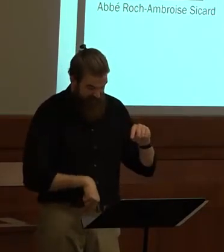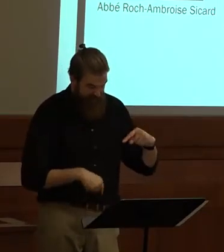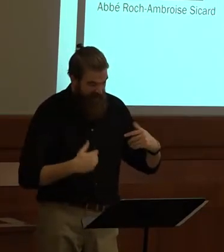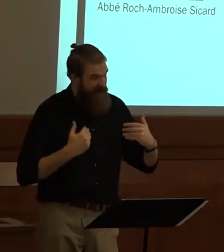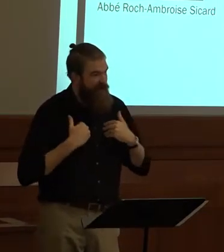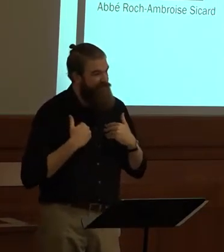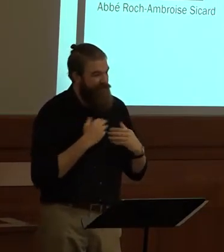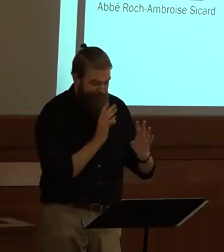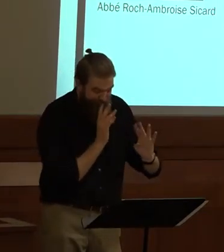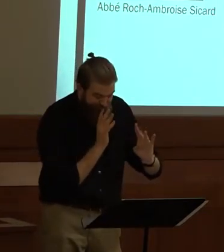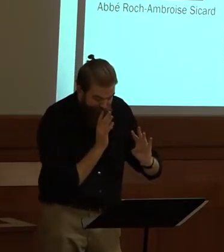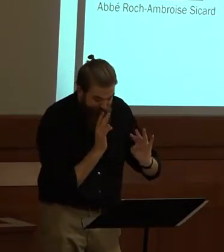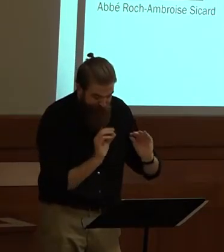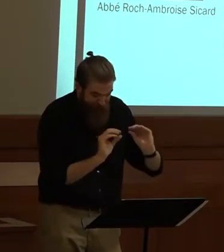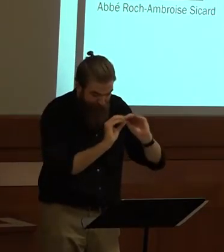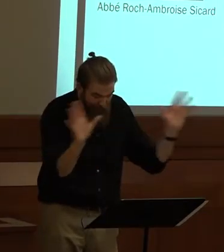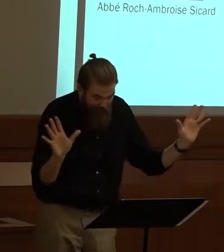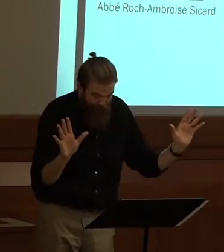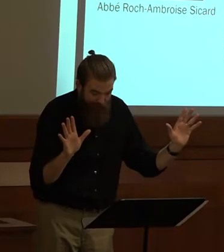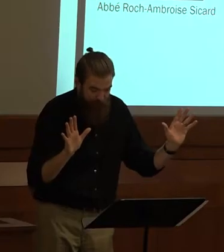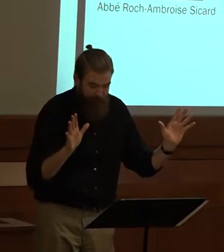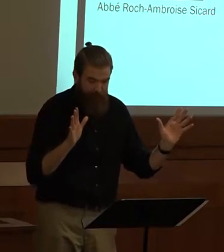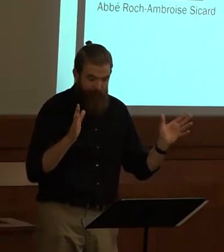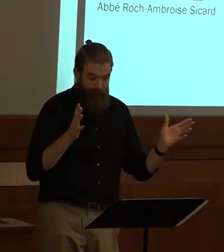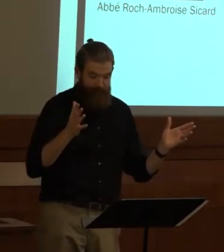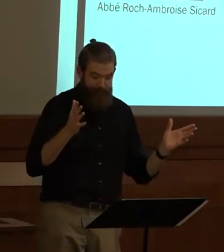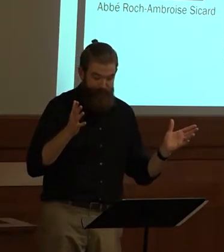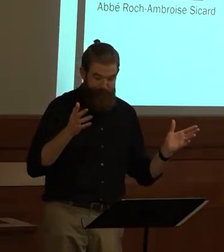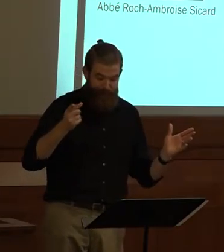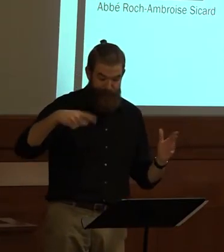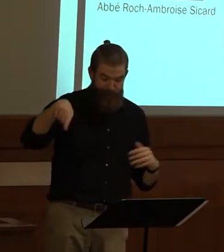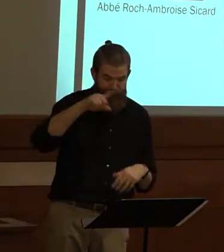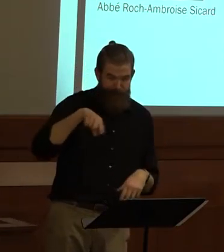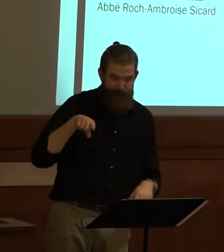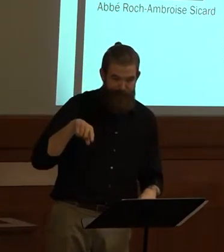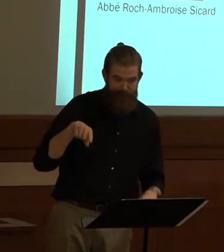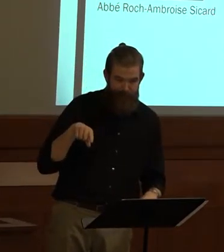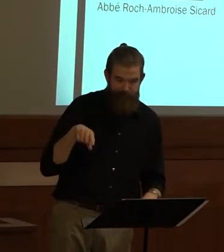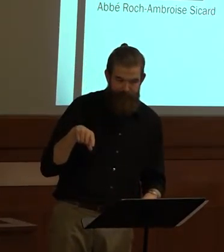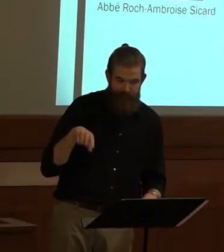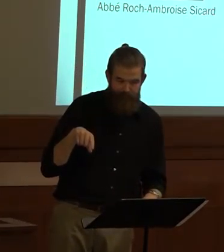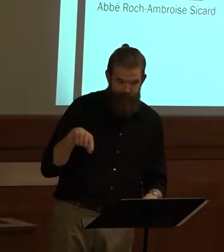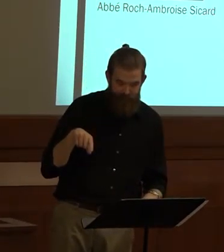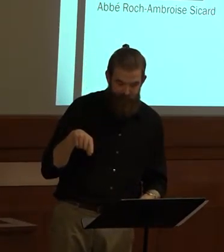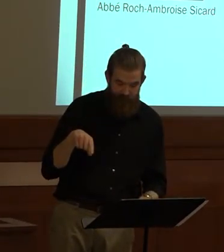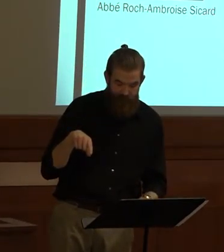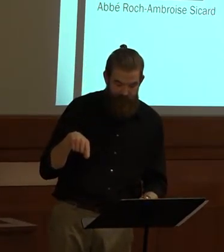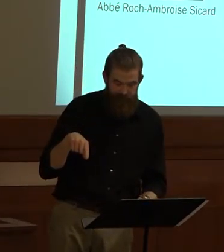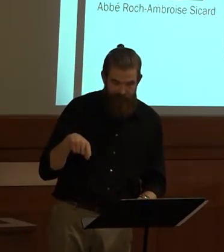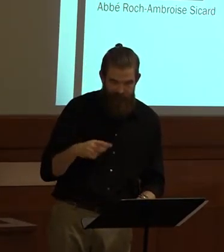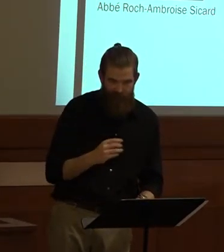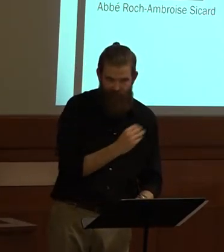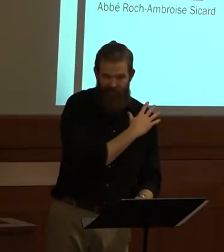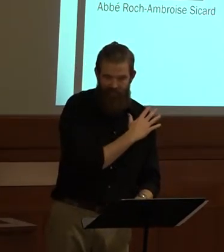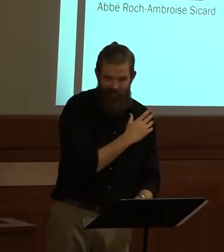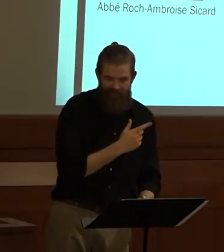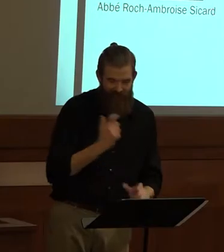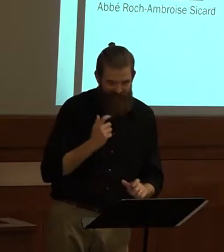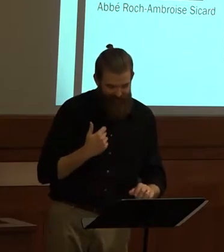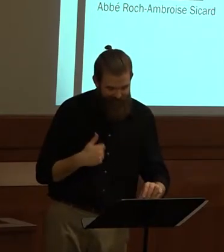into adulthood. I think he must have been in his 30s by this time. In addition to inventing both the theory of